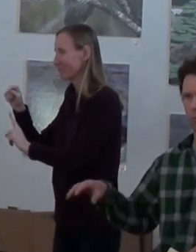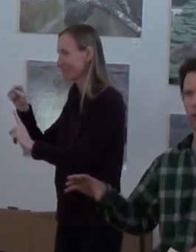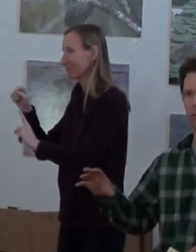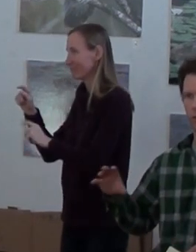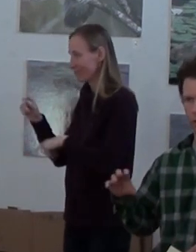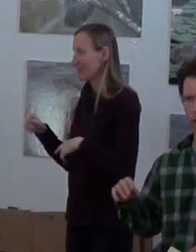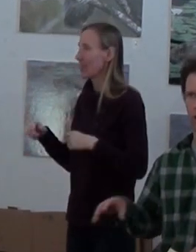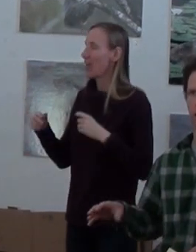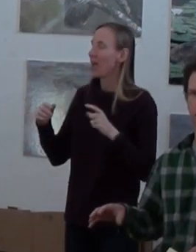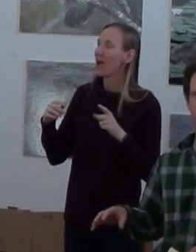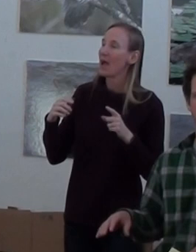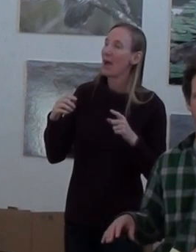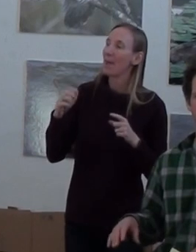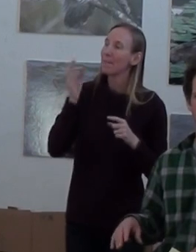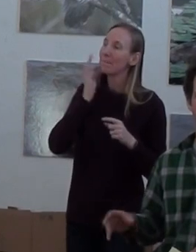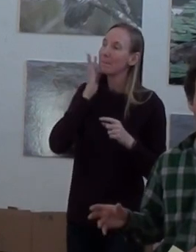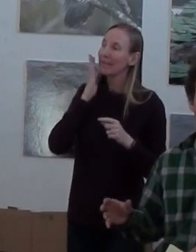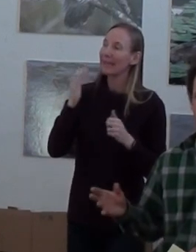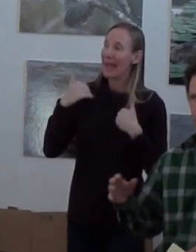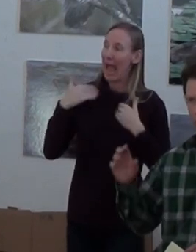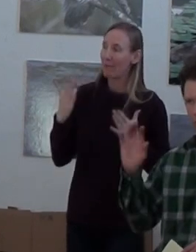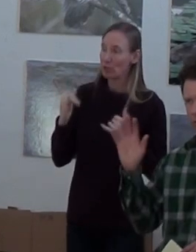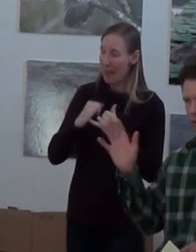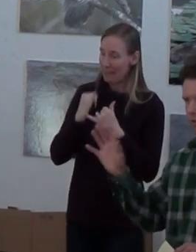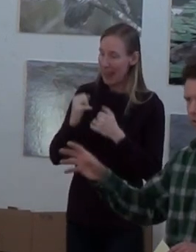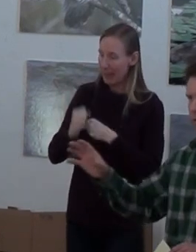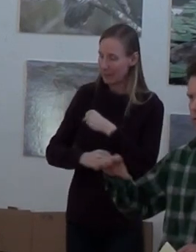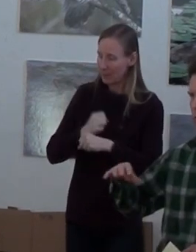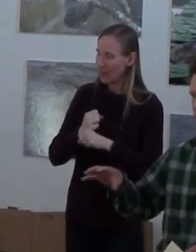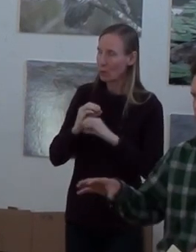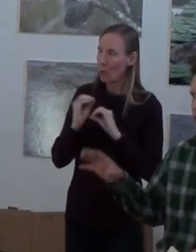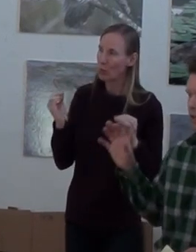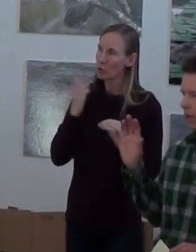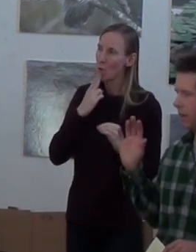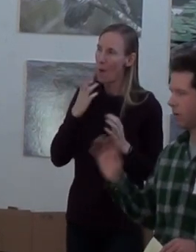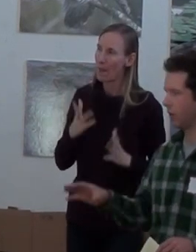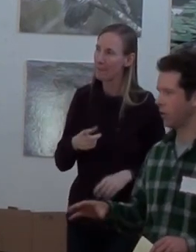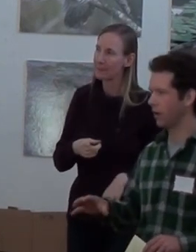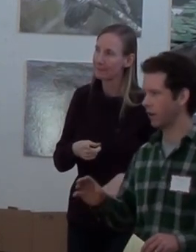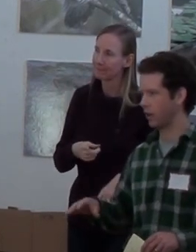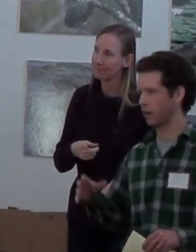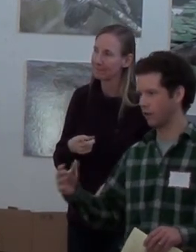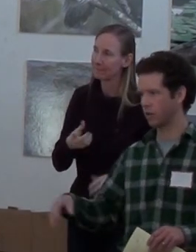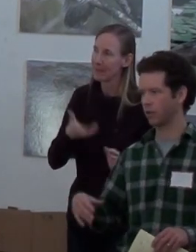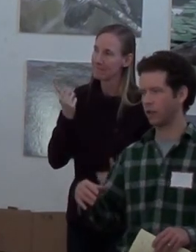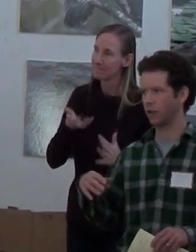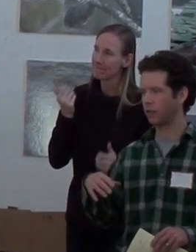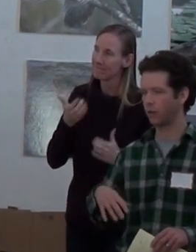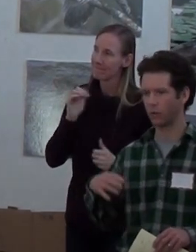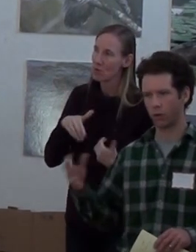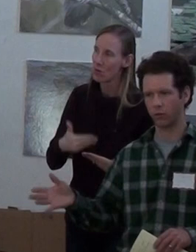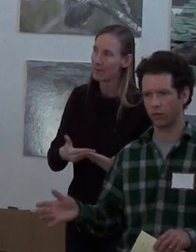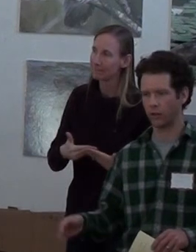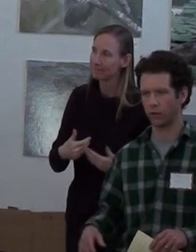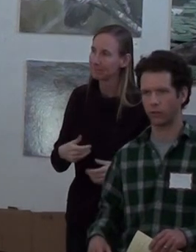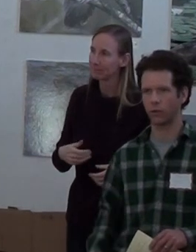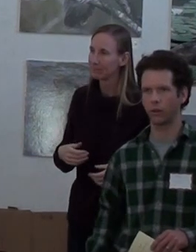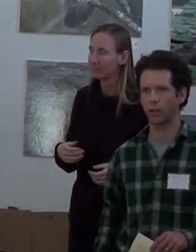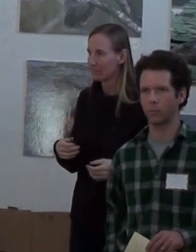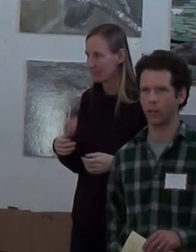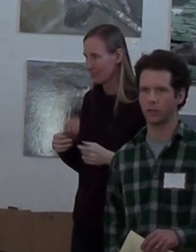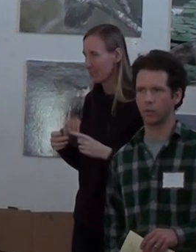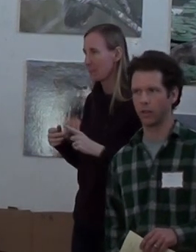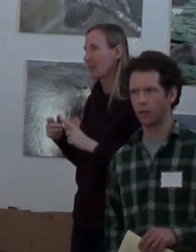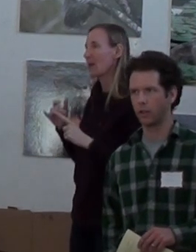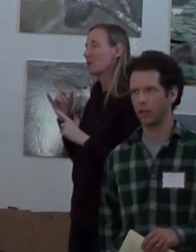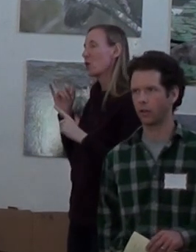some surplus honey. And that's what I've, you know, just that's the little nuances. Anybody who has honey continually, and even in the worst of years, is showing